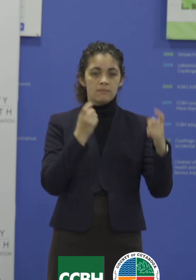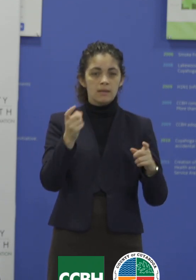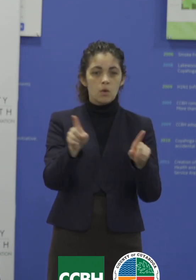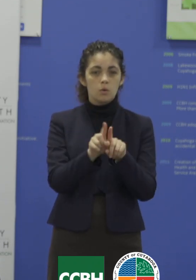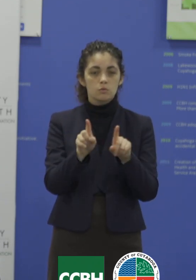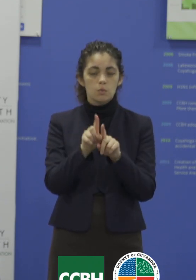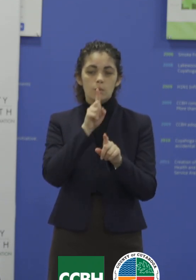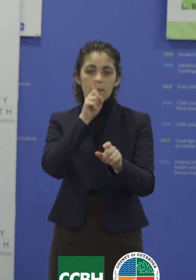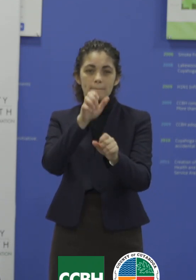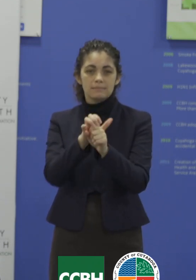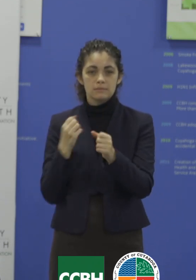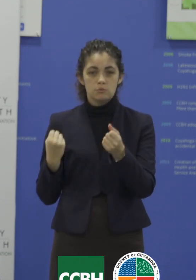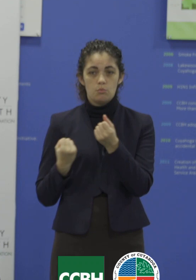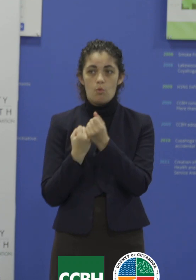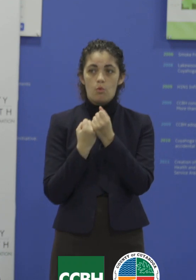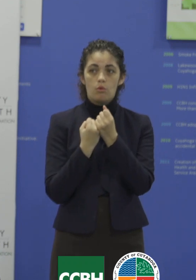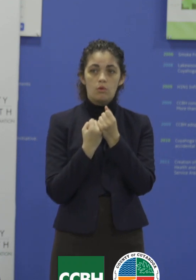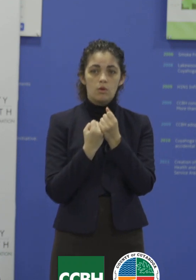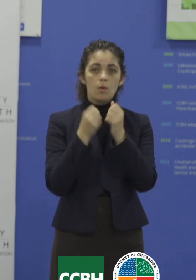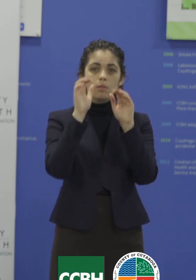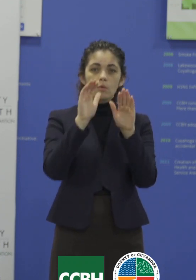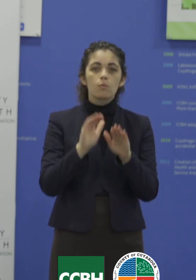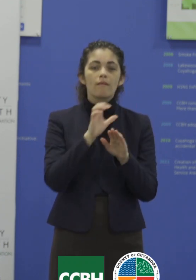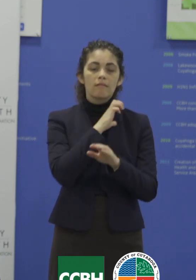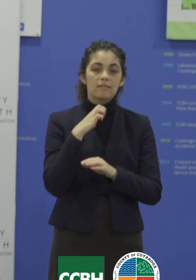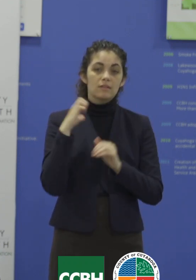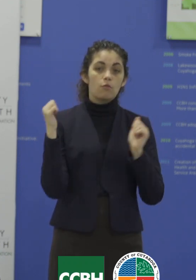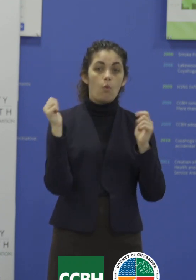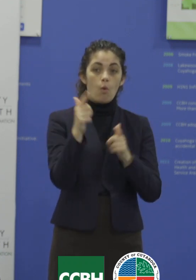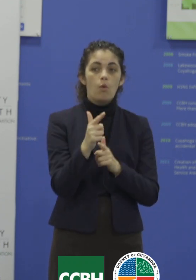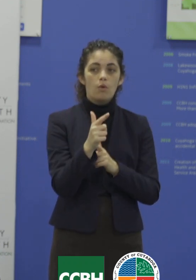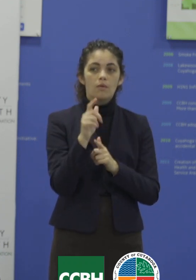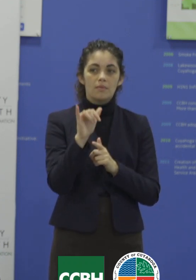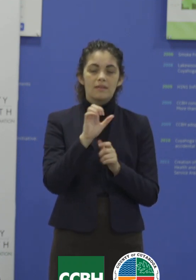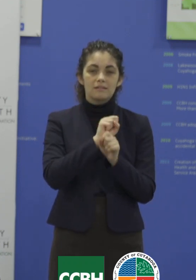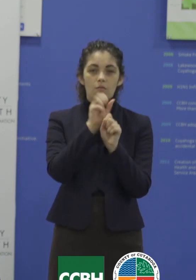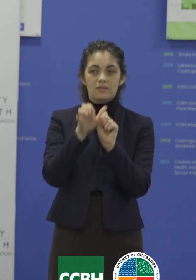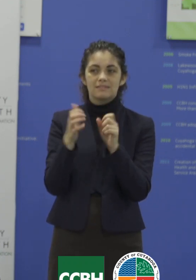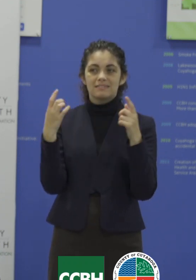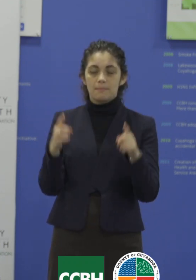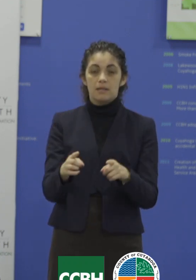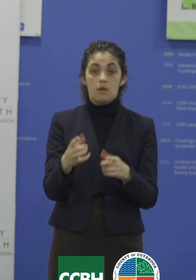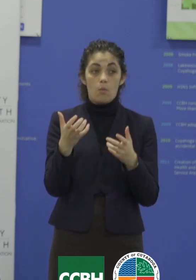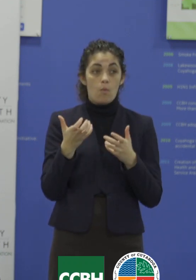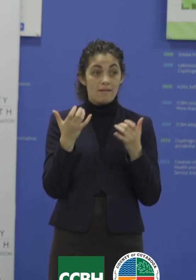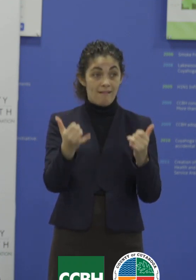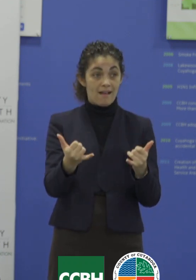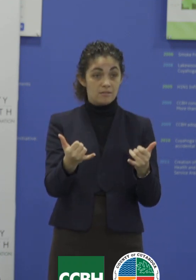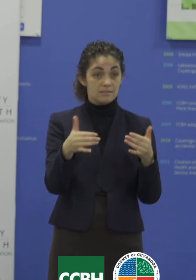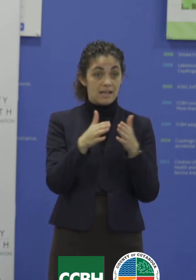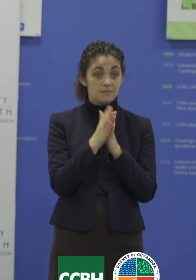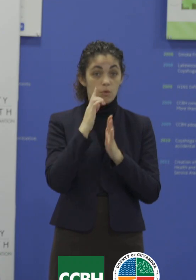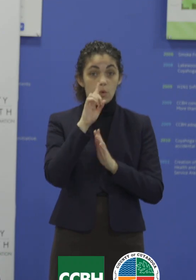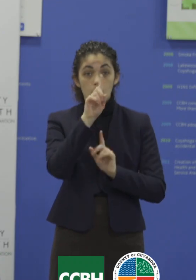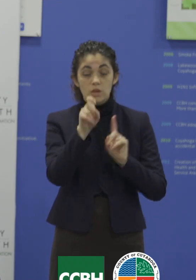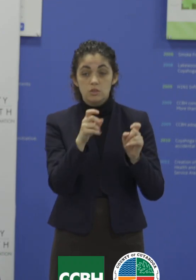their commitment to support Greater Cleveland through this COVID response. So with that, I'd like to open up the floor for a few questions.